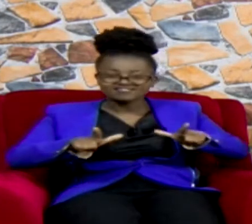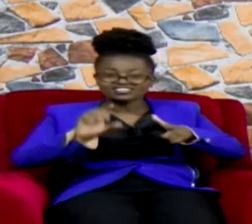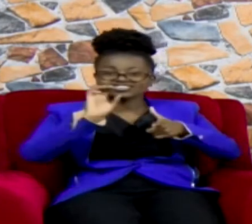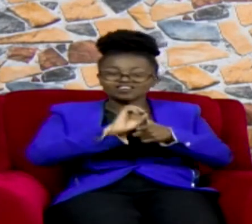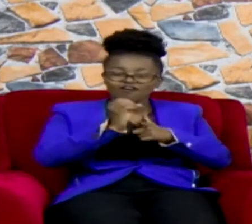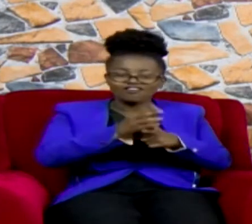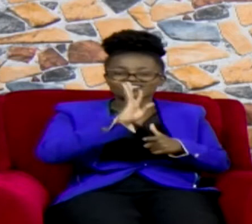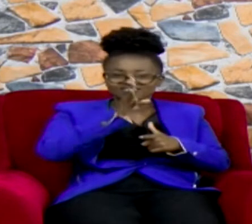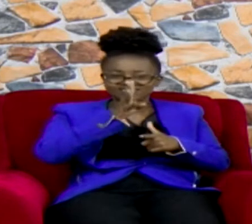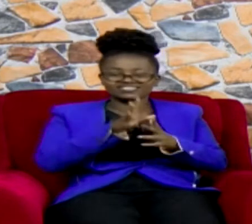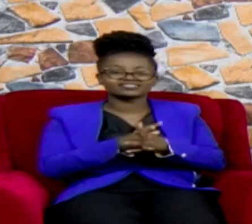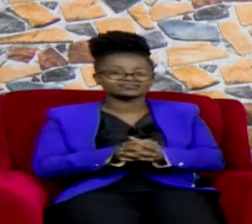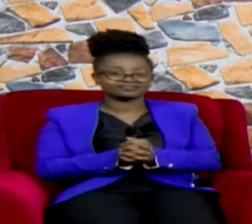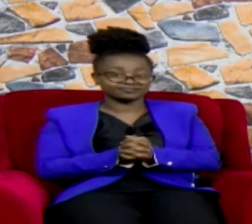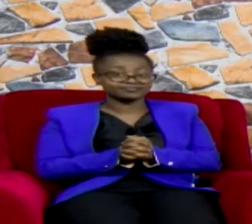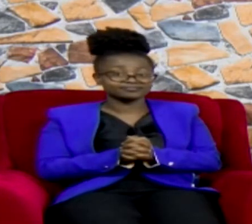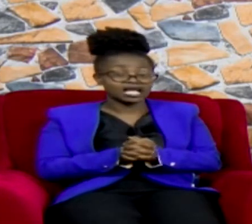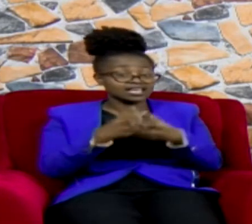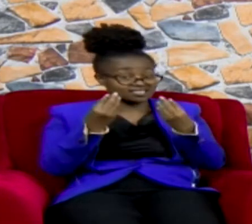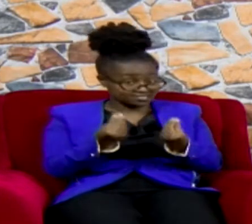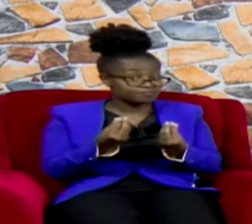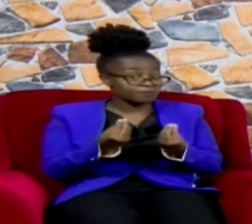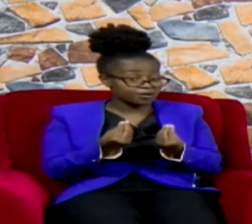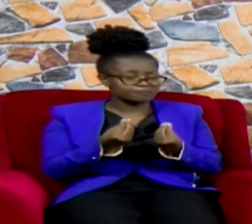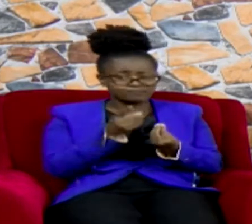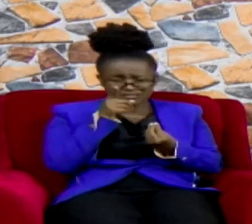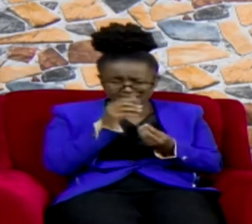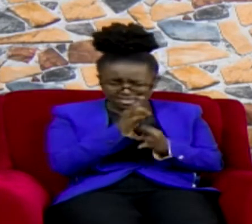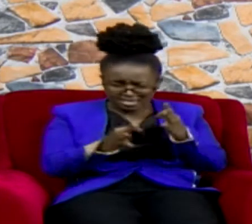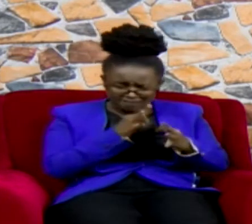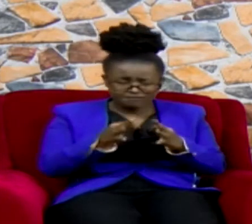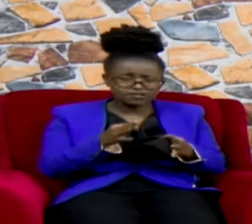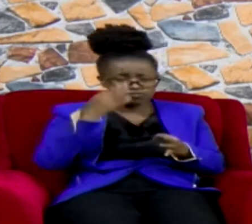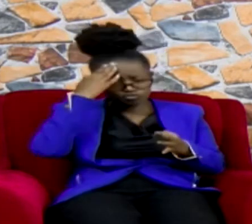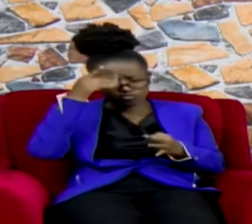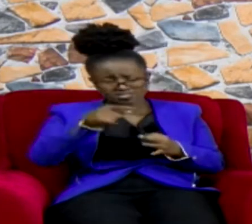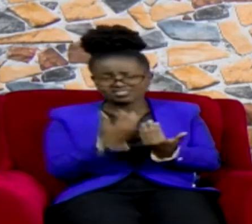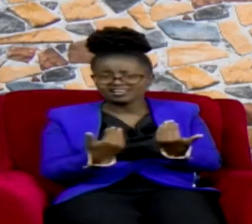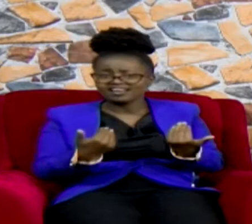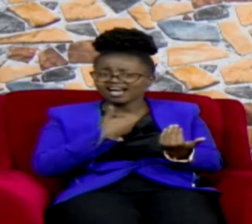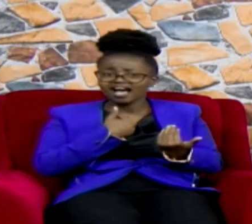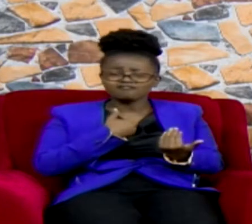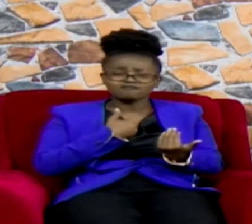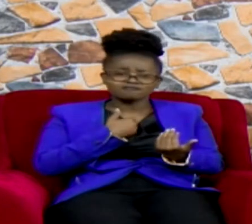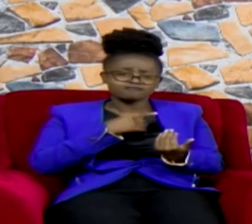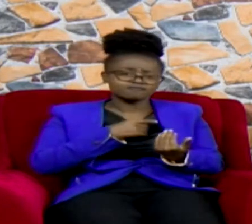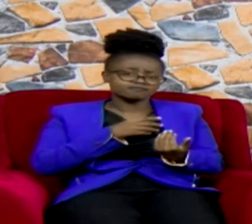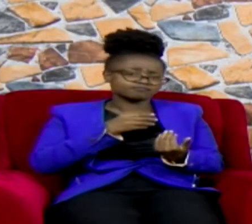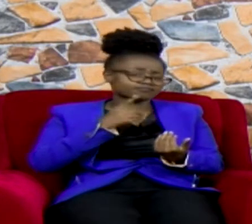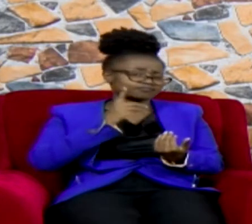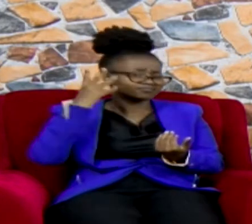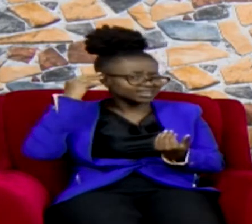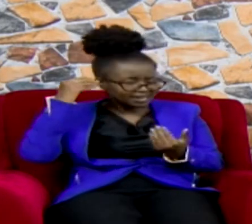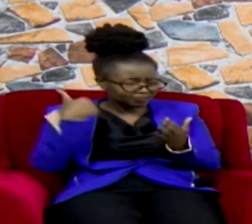or speech? Yeah. Simply, if we come to know that a child has hearing